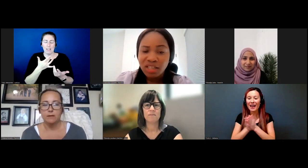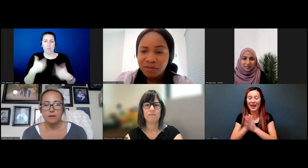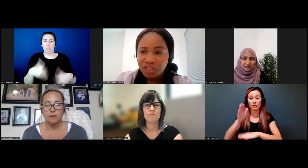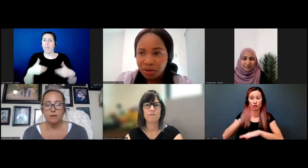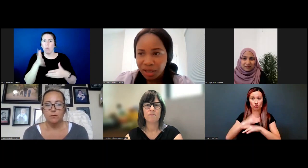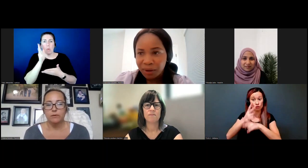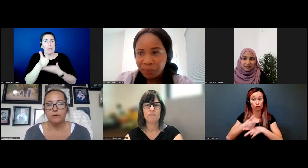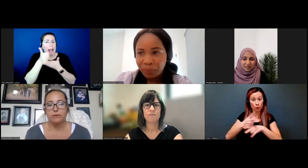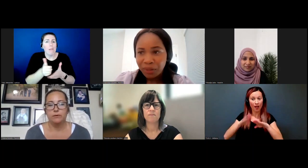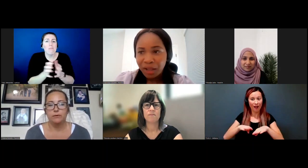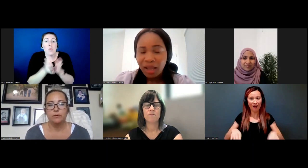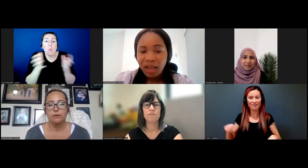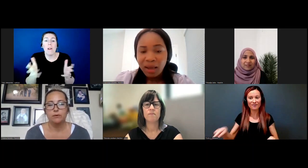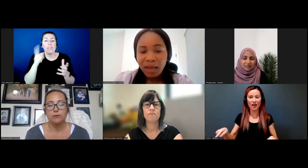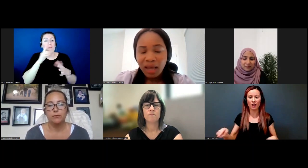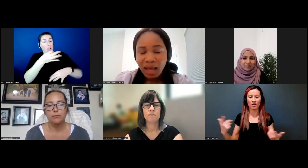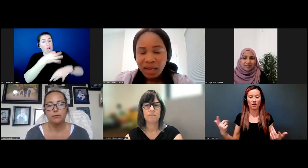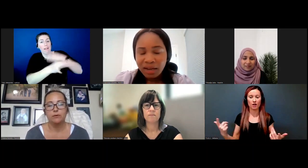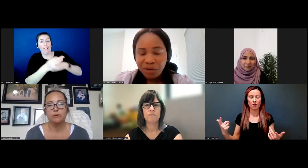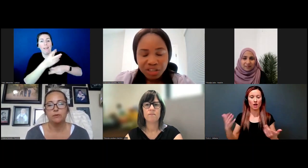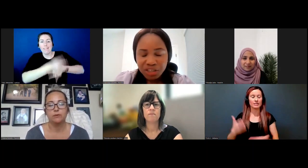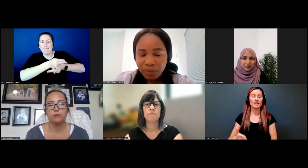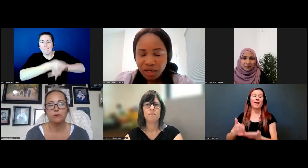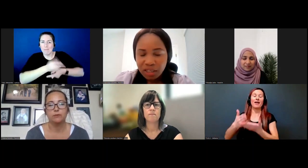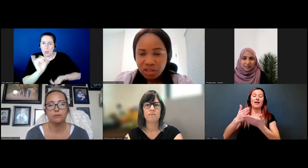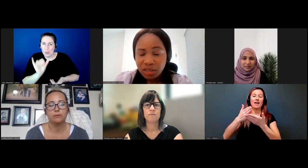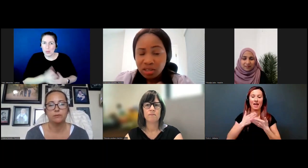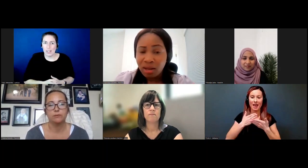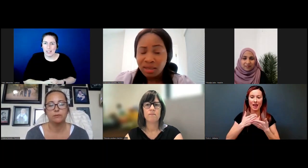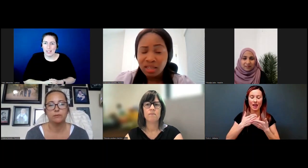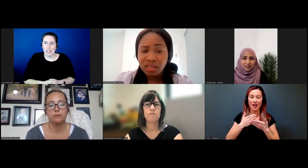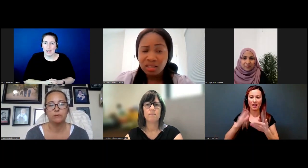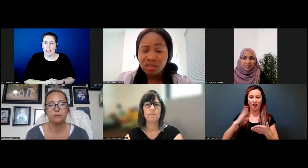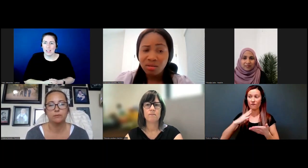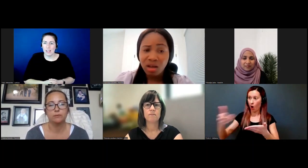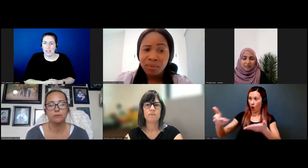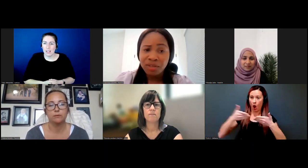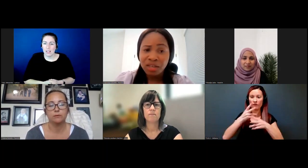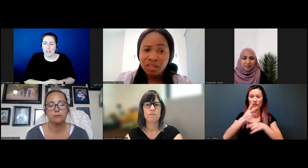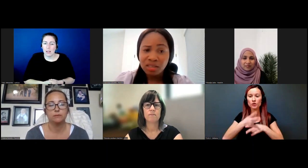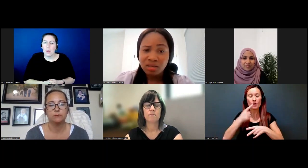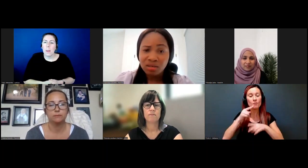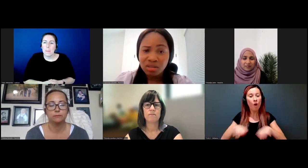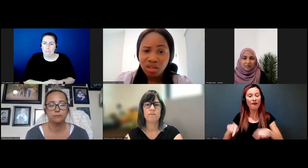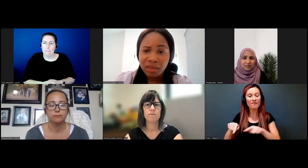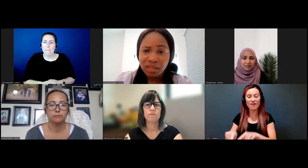if we just have childcare and the financial burden to it. So as this